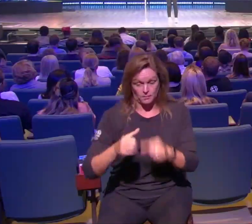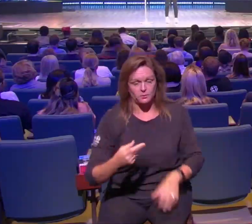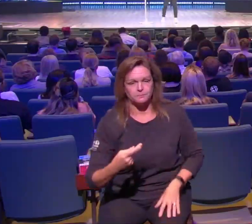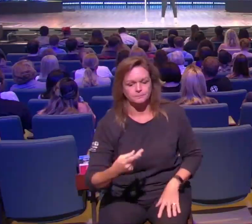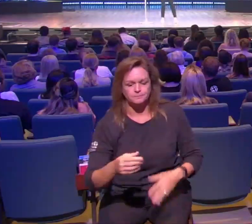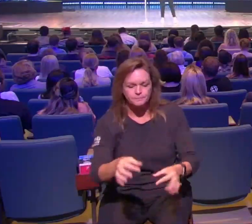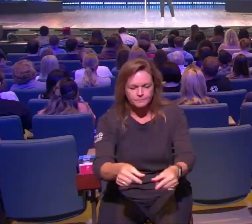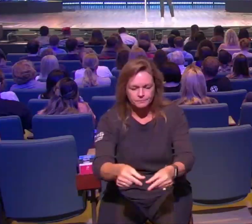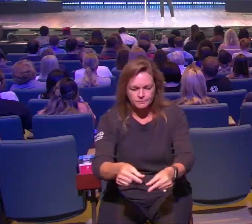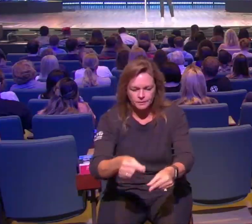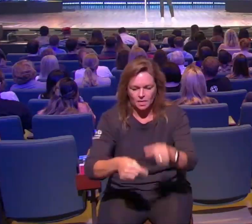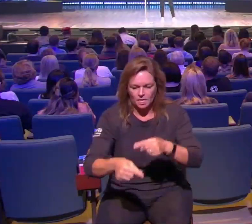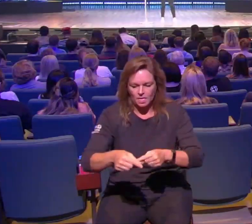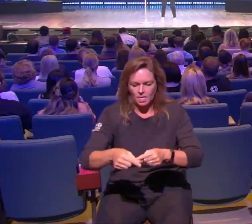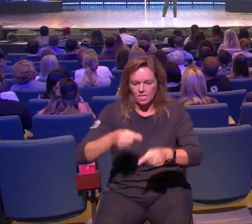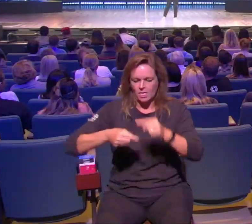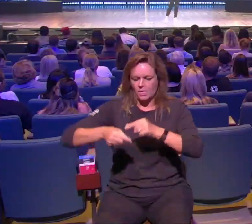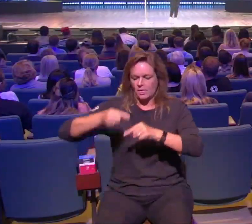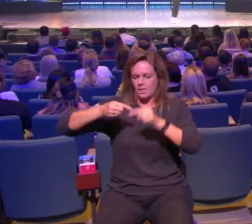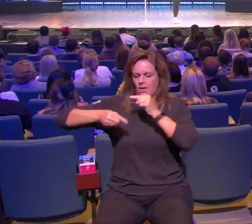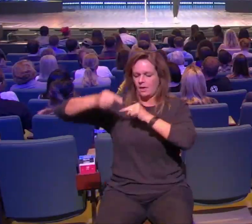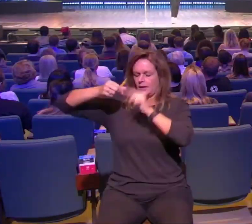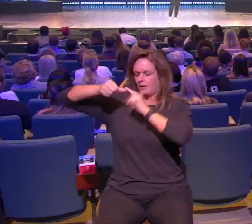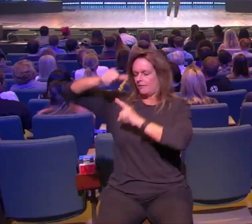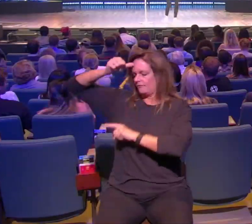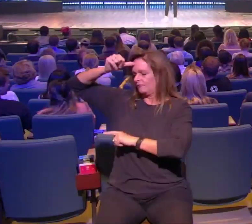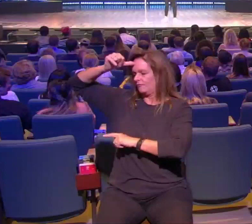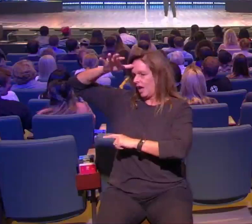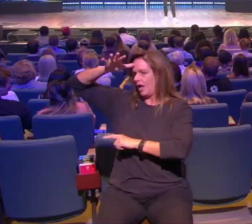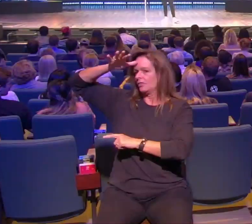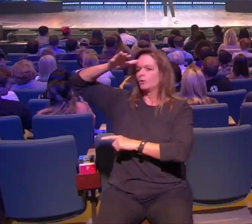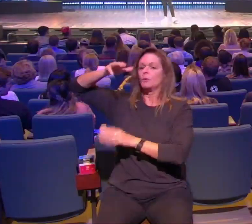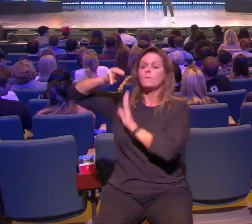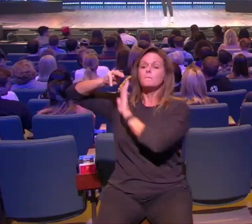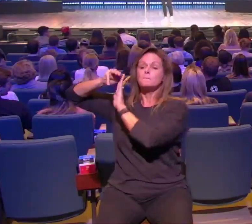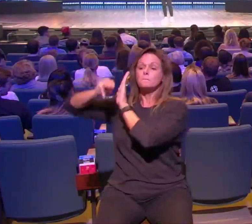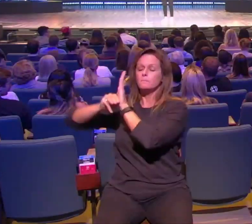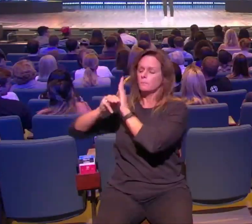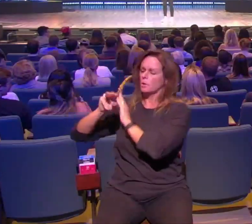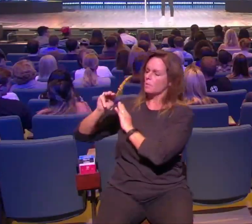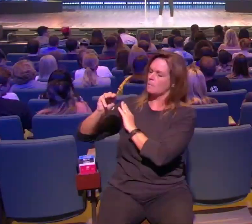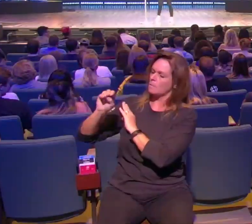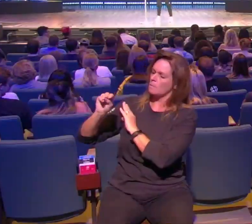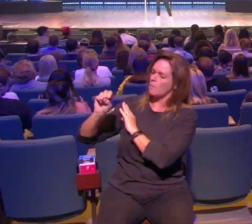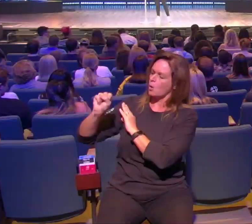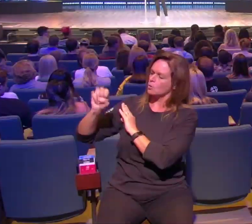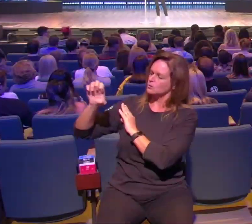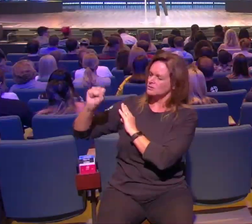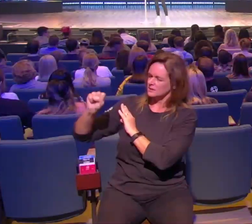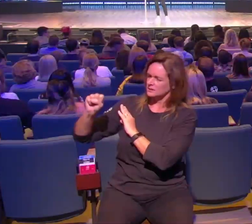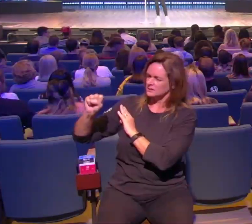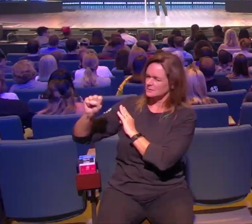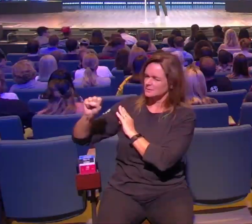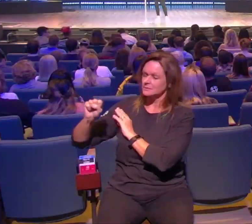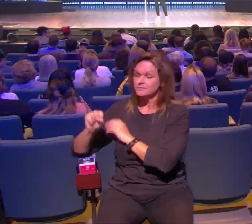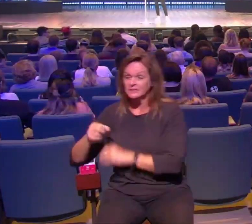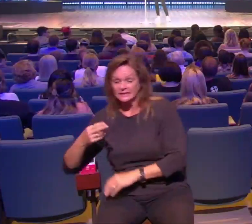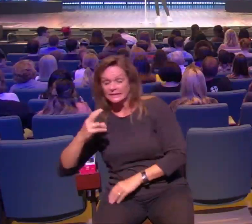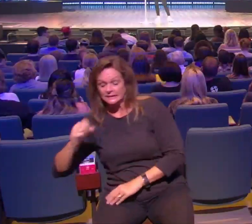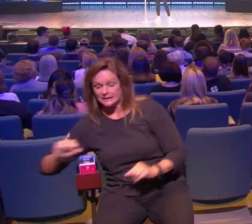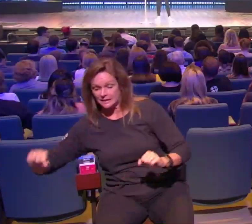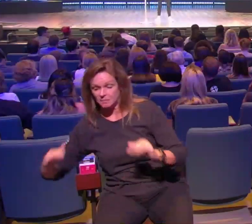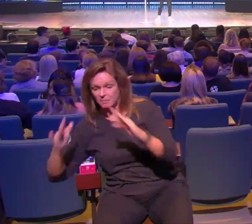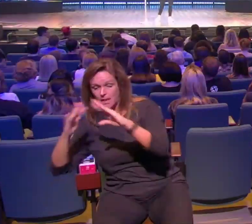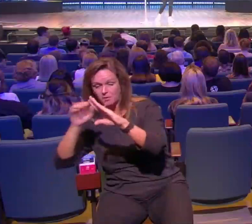Israel out of Egypt, where they had been held in captivity and slavery for hundreds of years. God